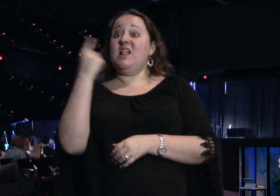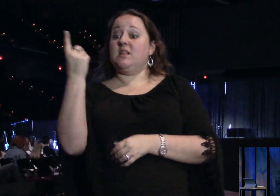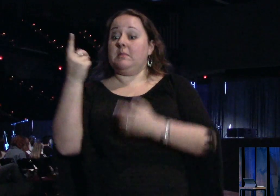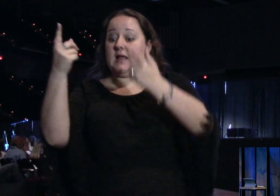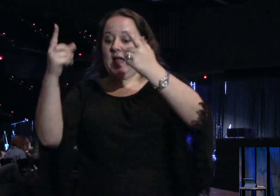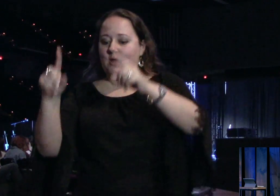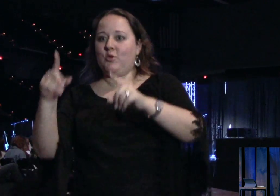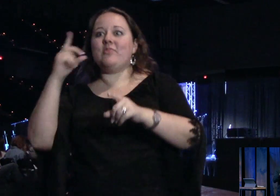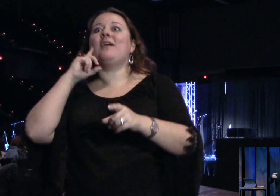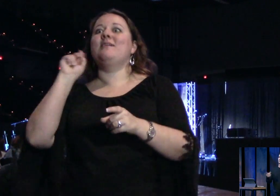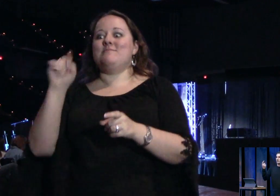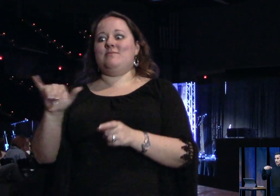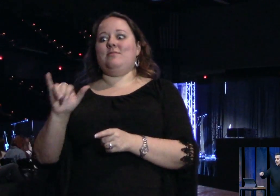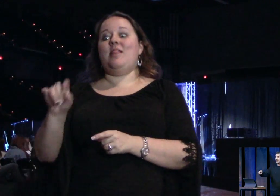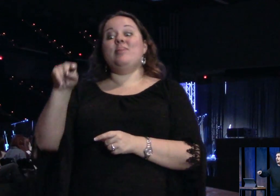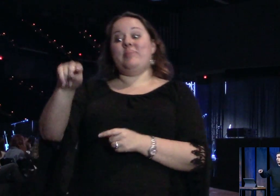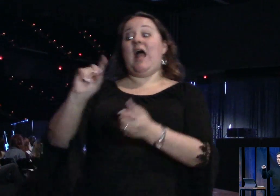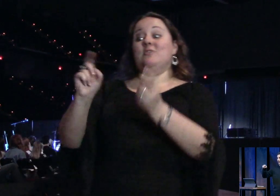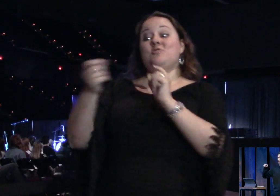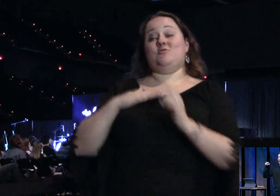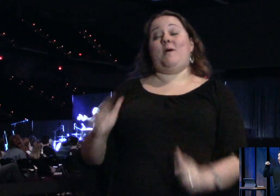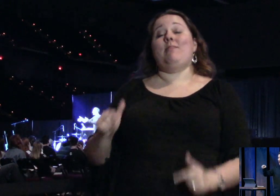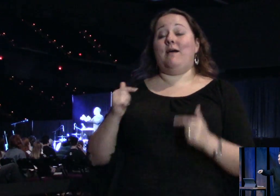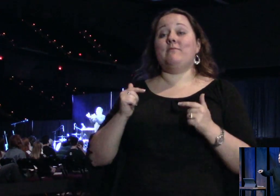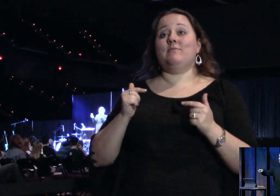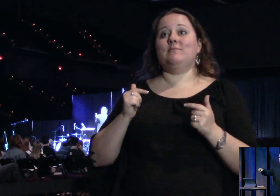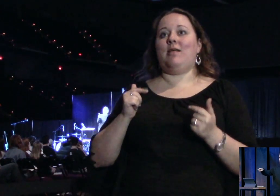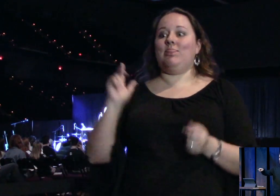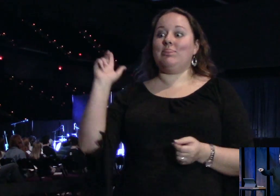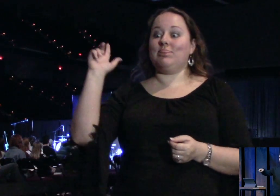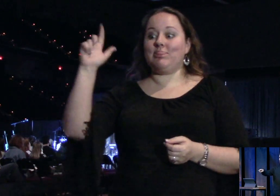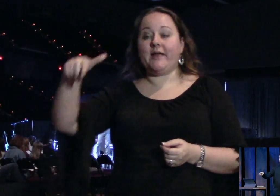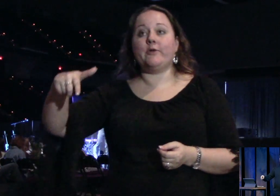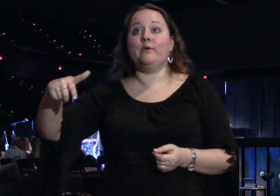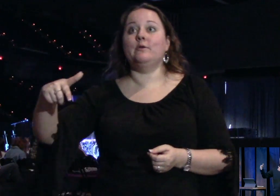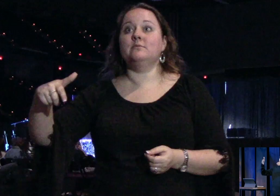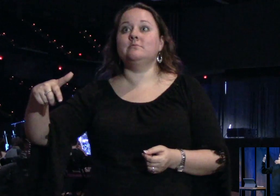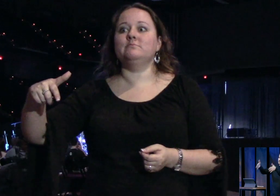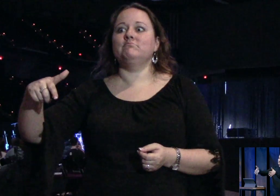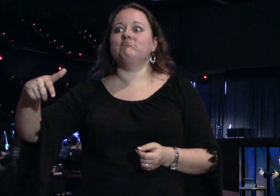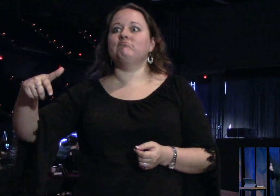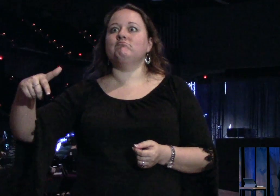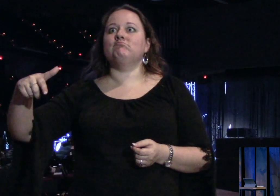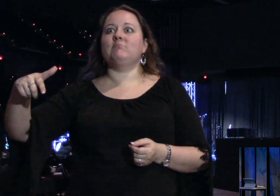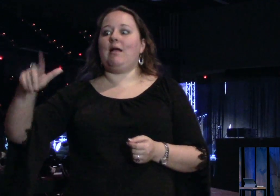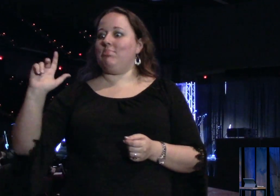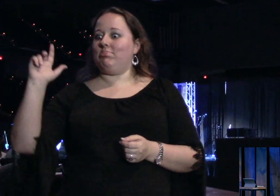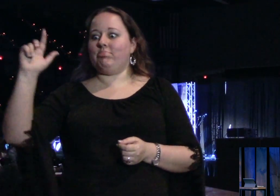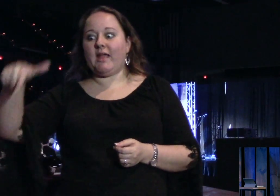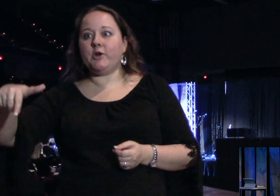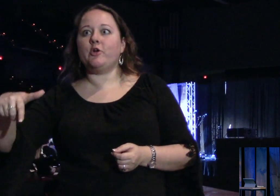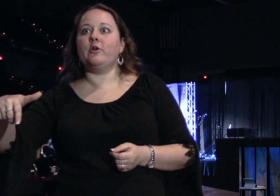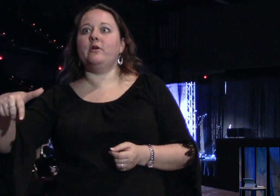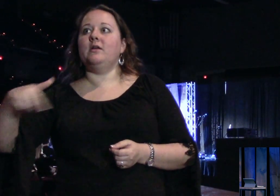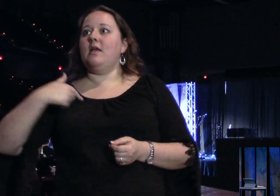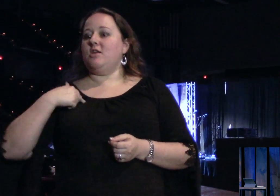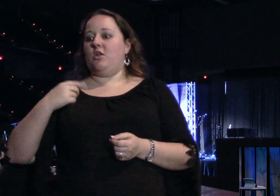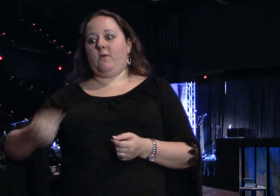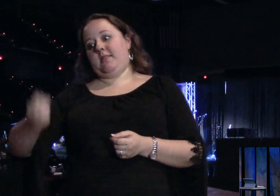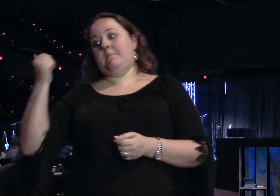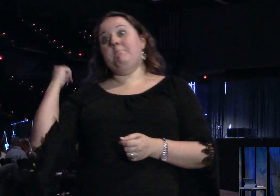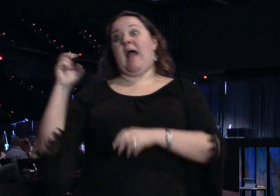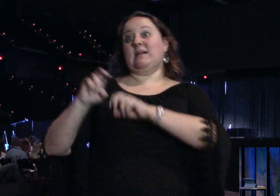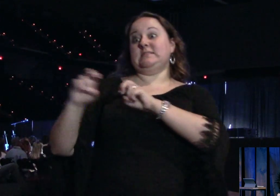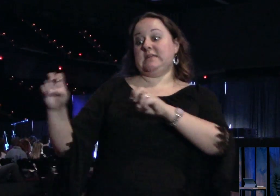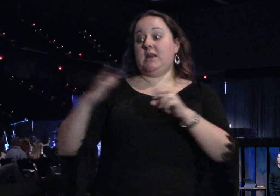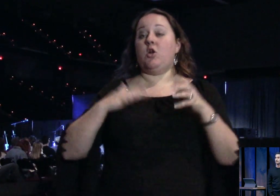Because something comes out and we think it's going to change our lives, and then it ends up buried under a pile of Chick-fil-A